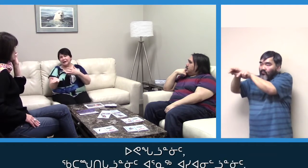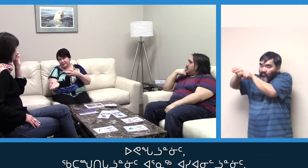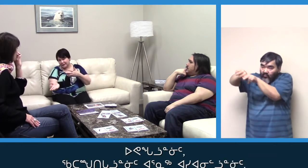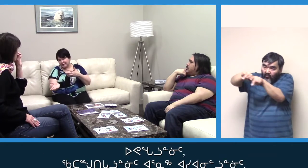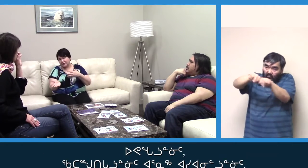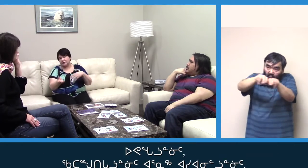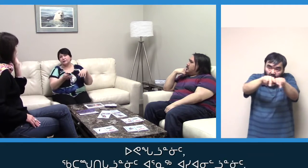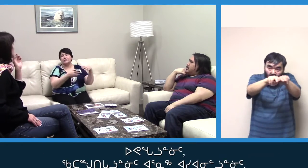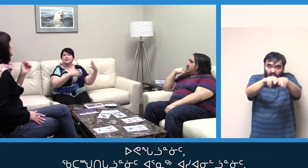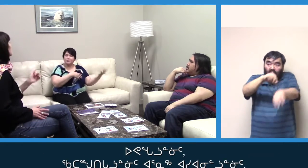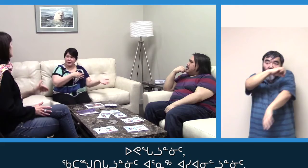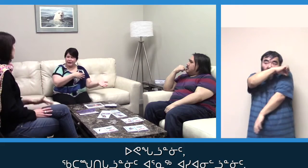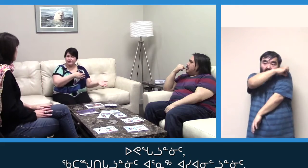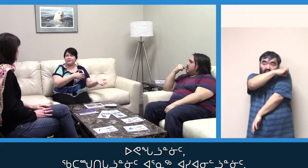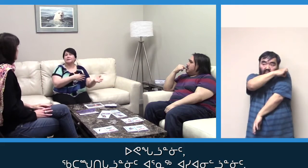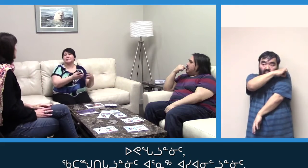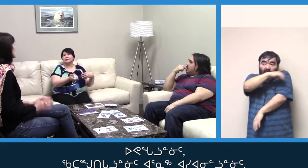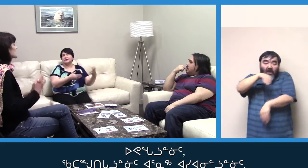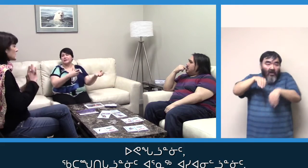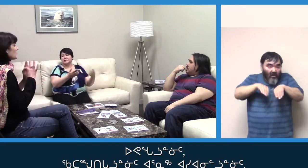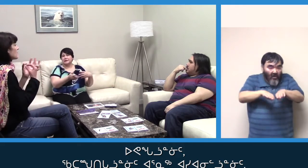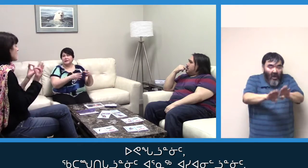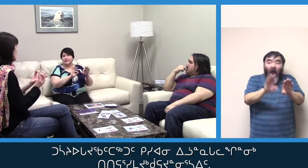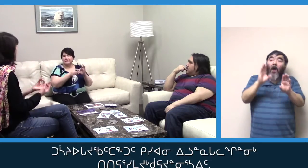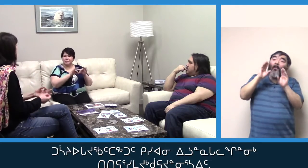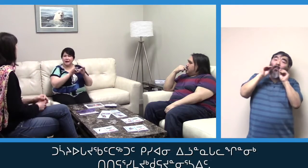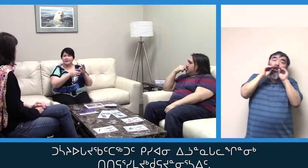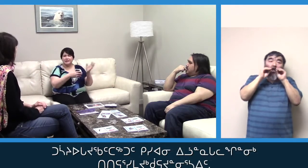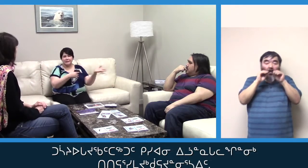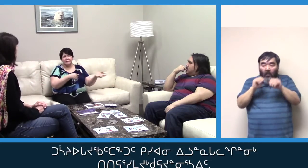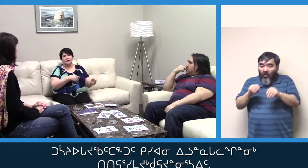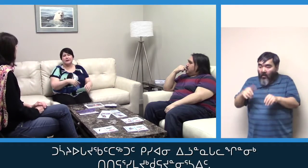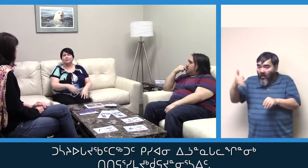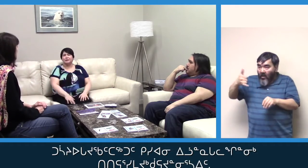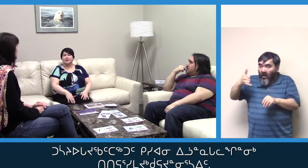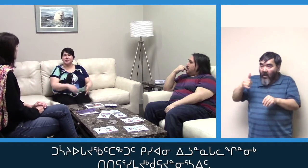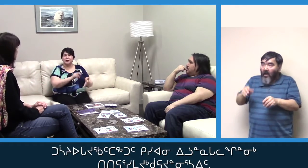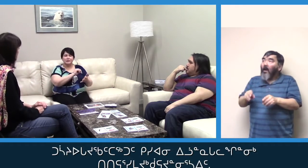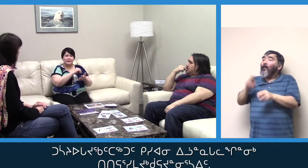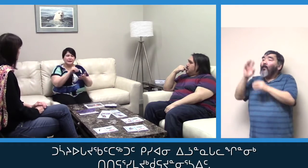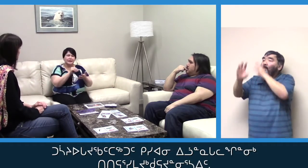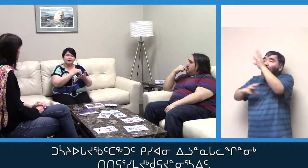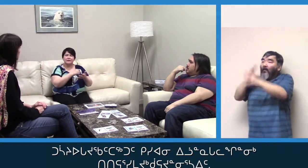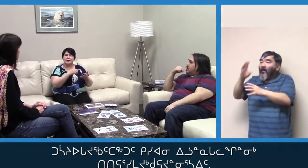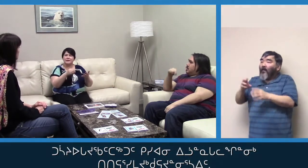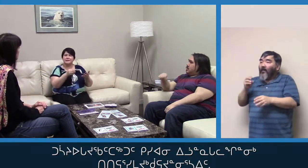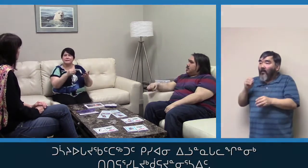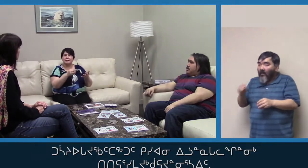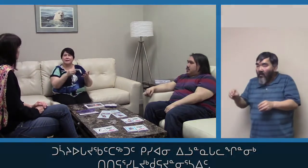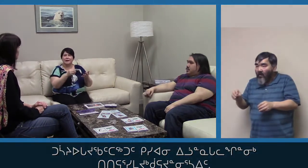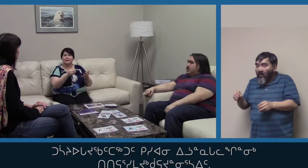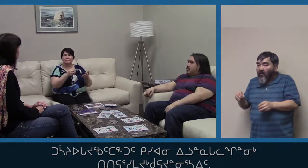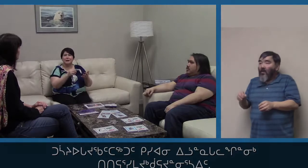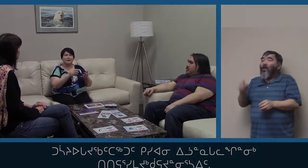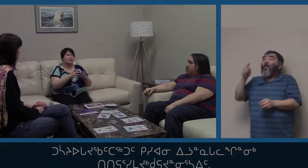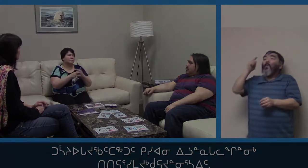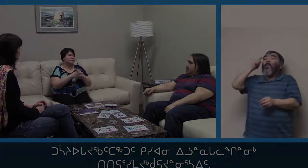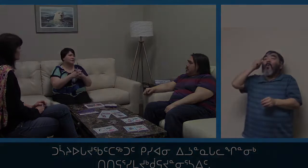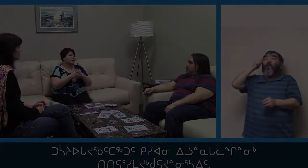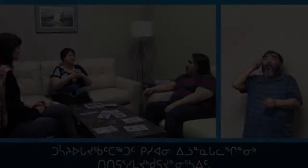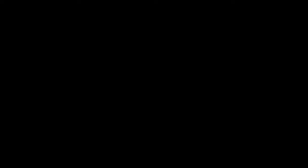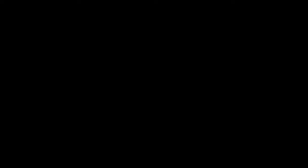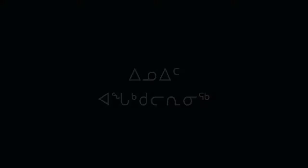could be my sister or someone else, so Mostly a family. they'll translate for him, but generally everything is handled